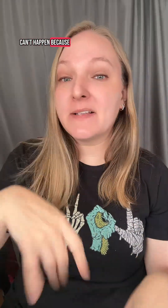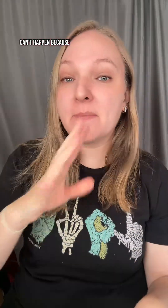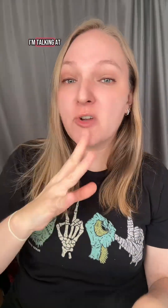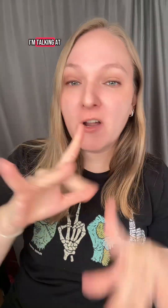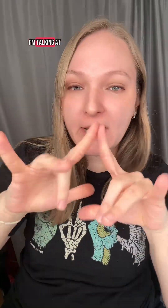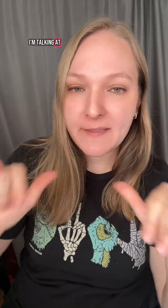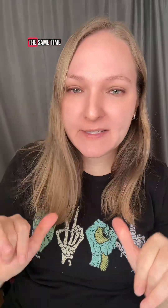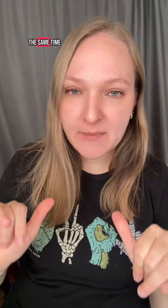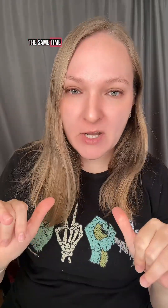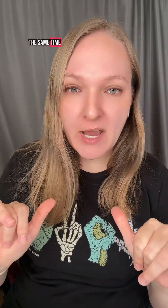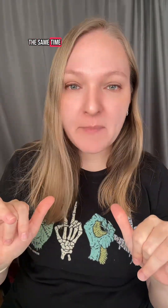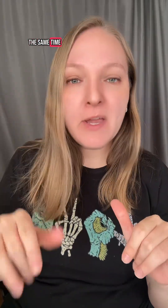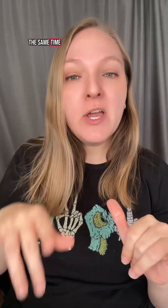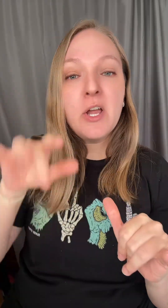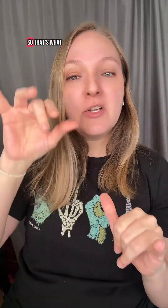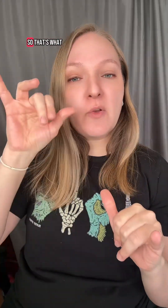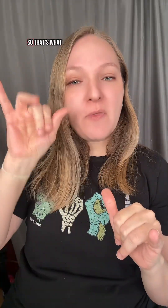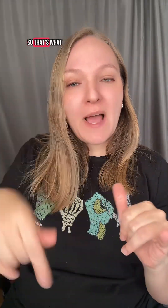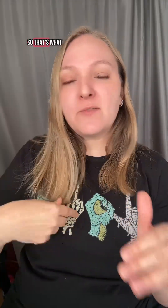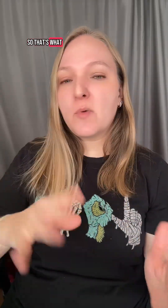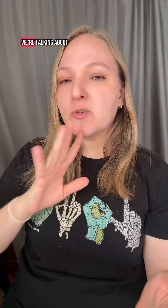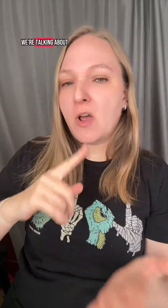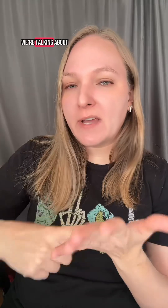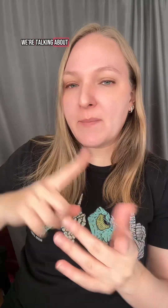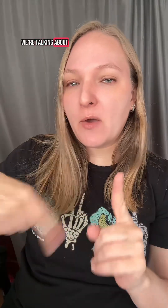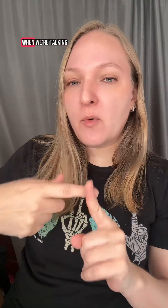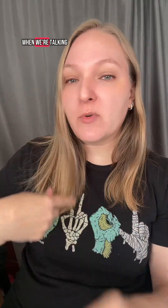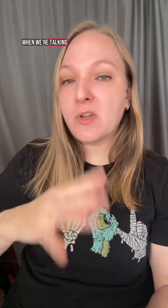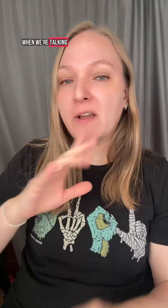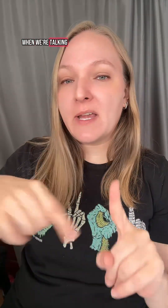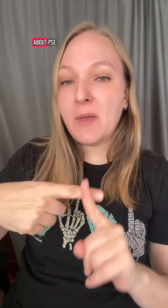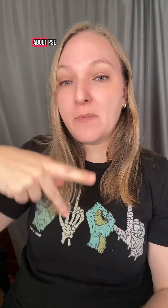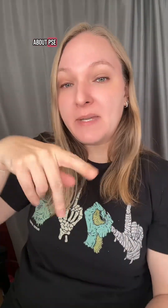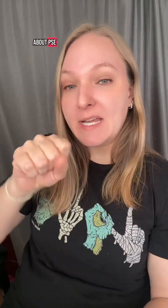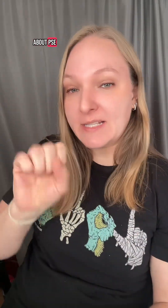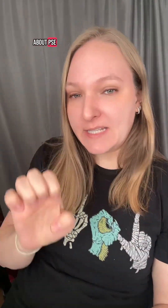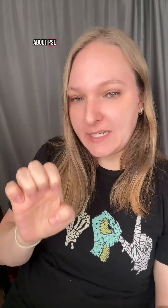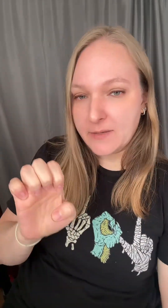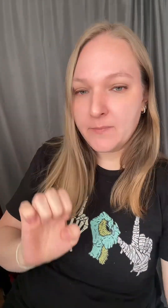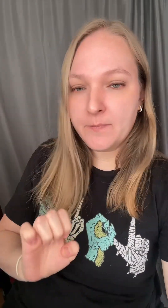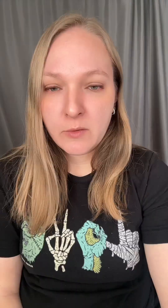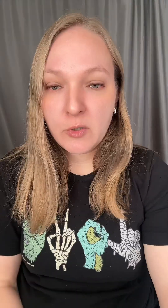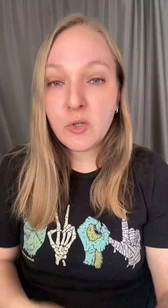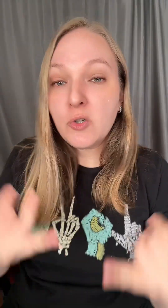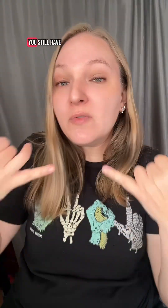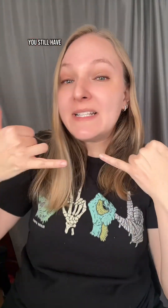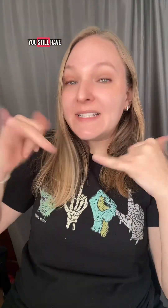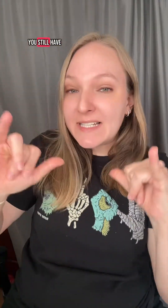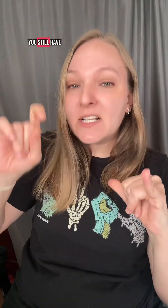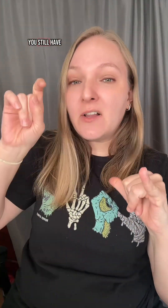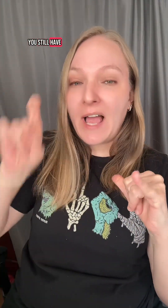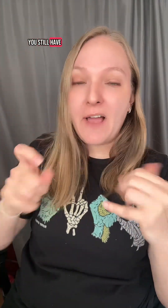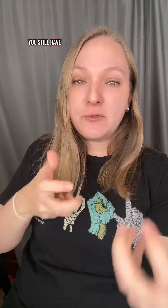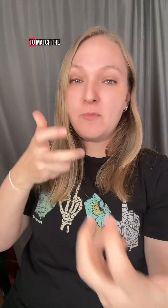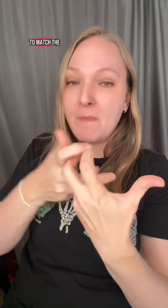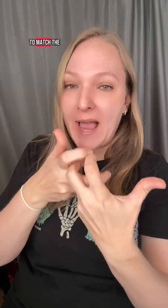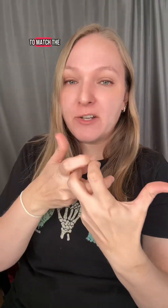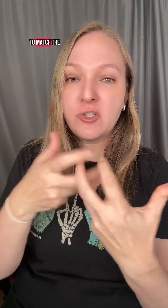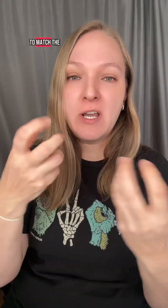I'm talking at the same time. So that's what we're talking about when we're talking about PSE. You still have to match